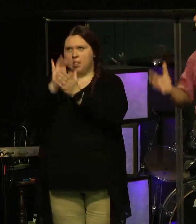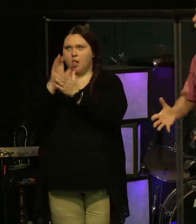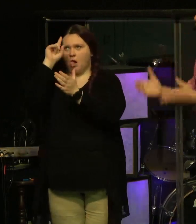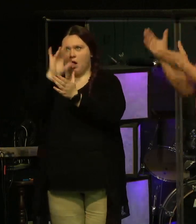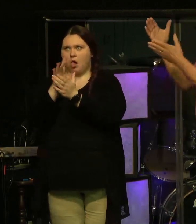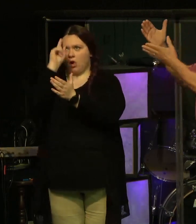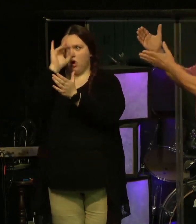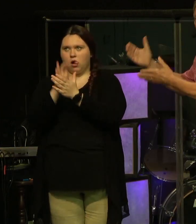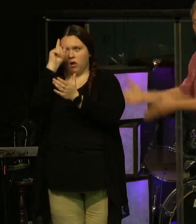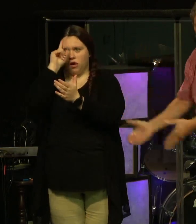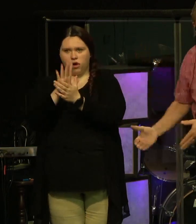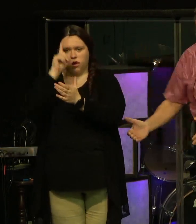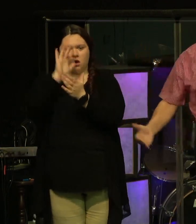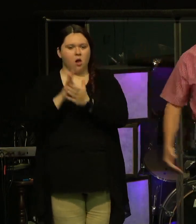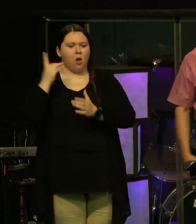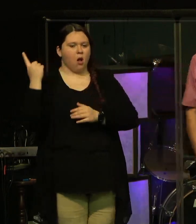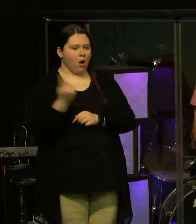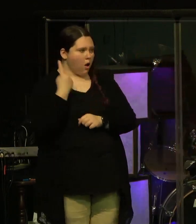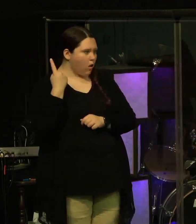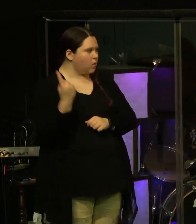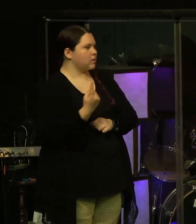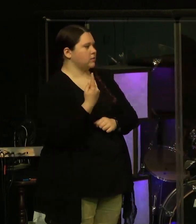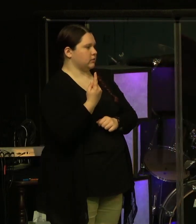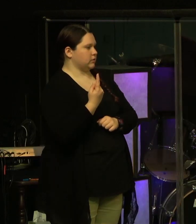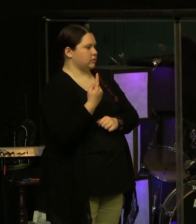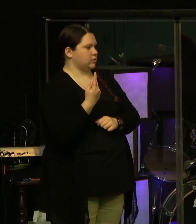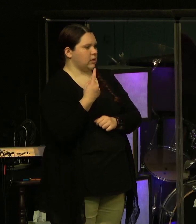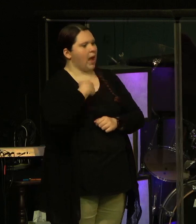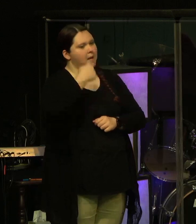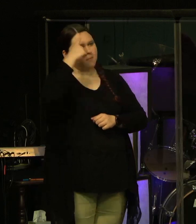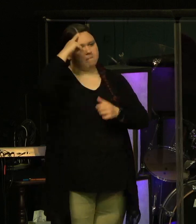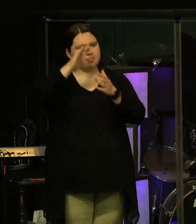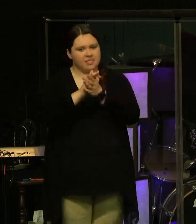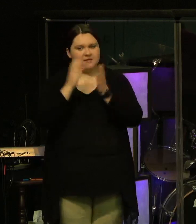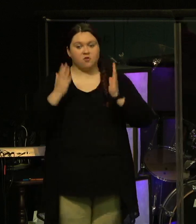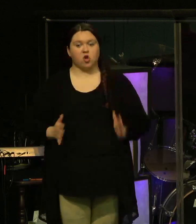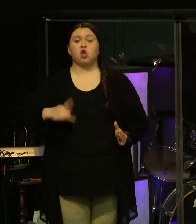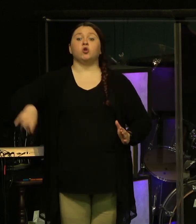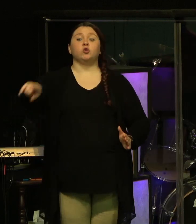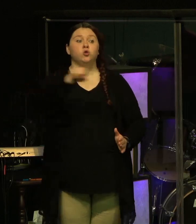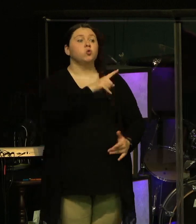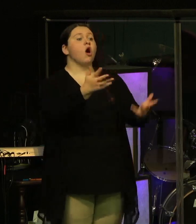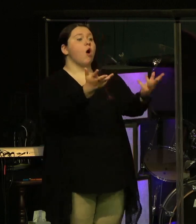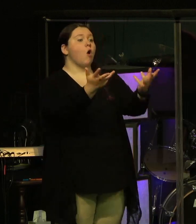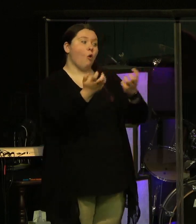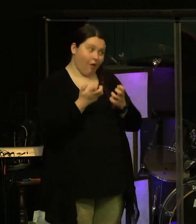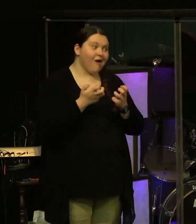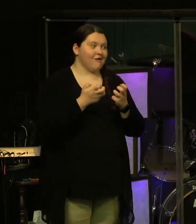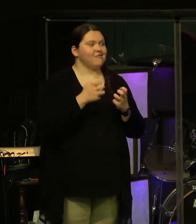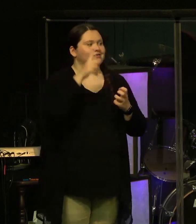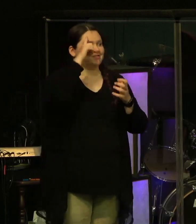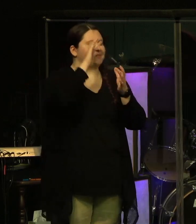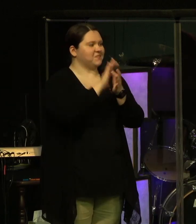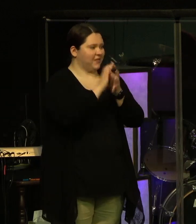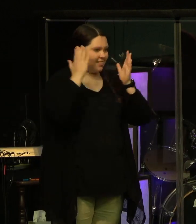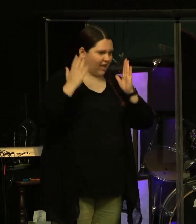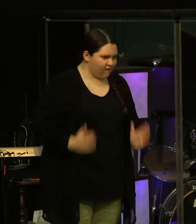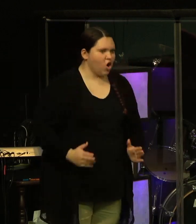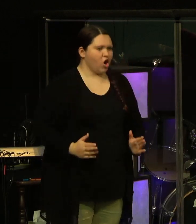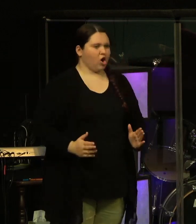a believer. And you, trust me, you want to be a believer.